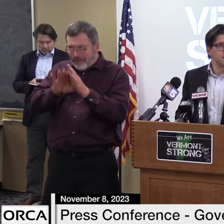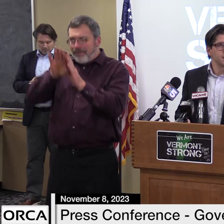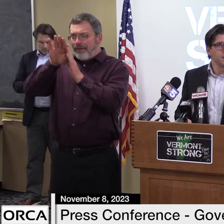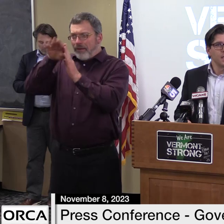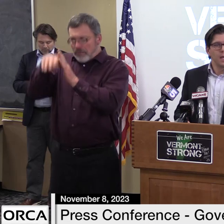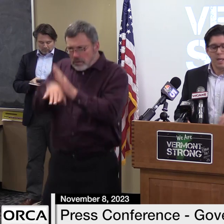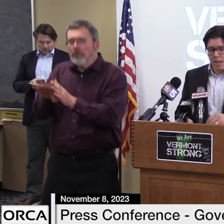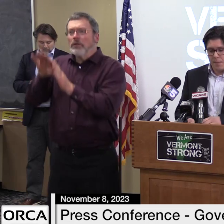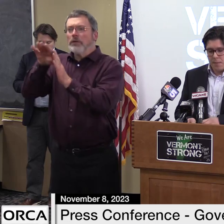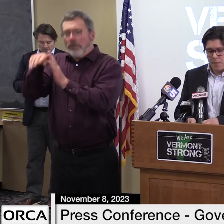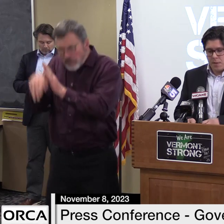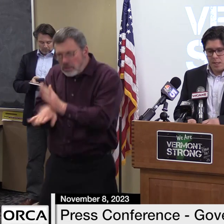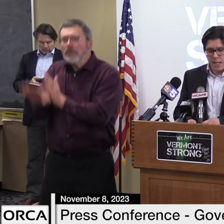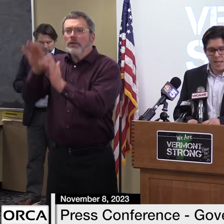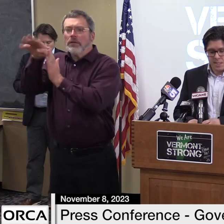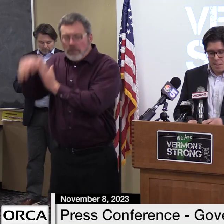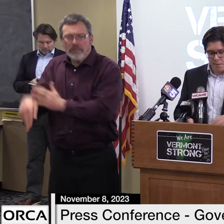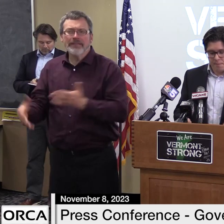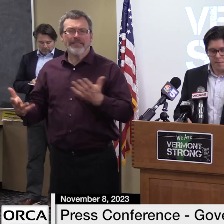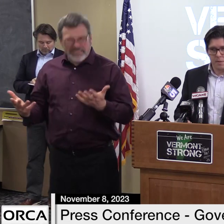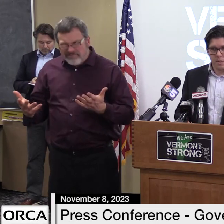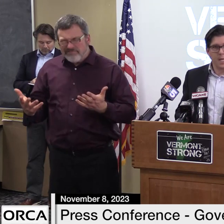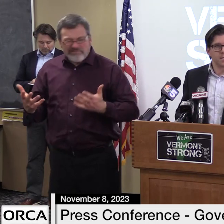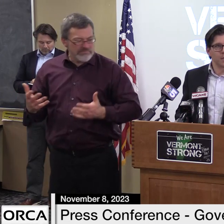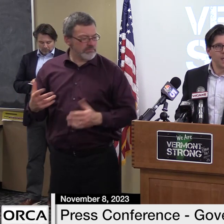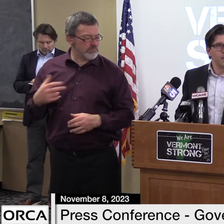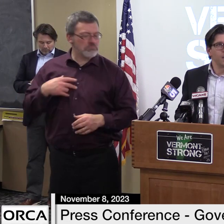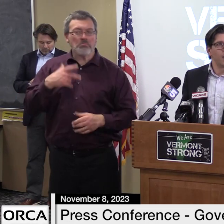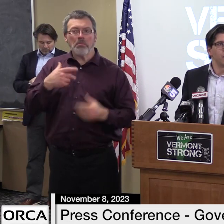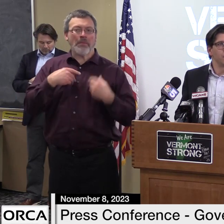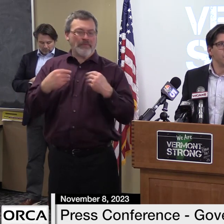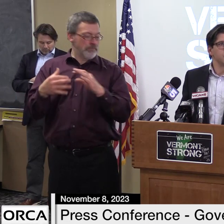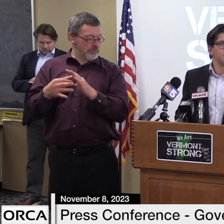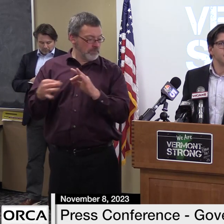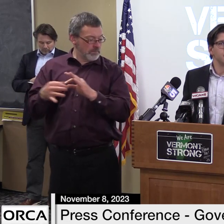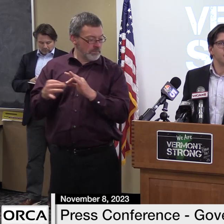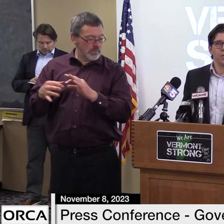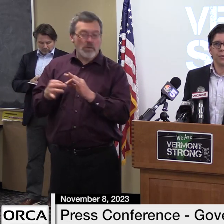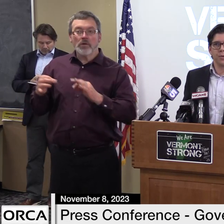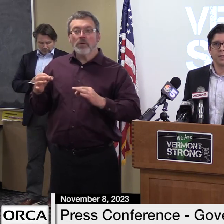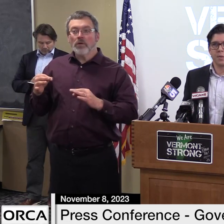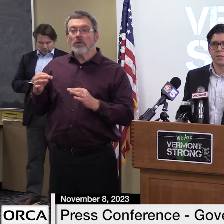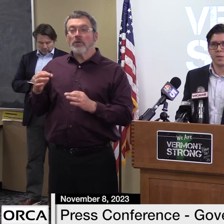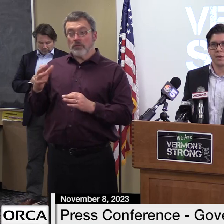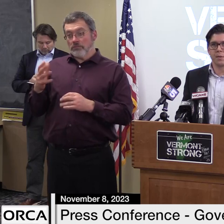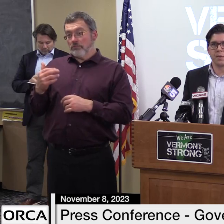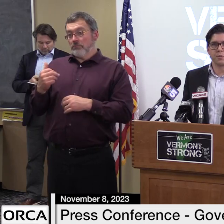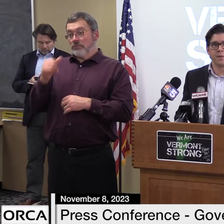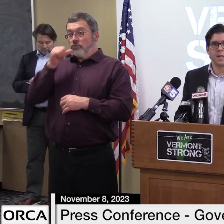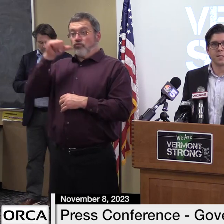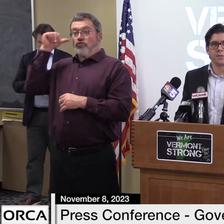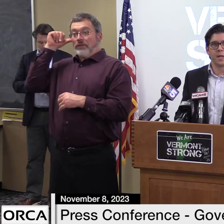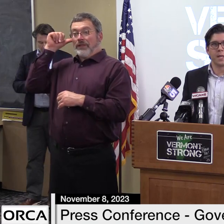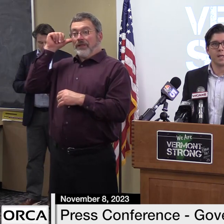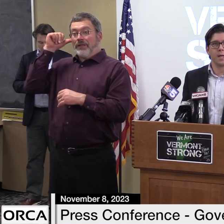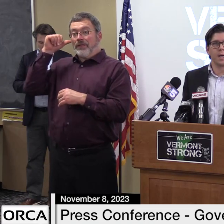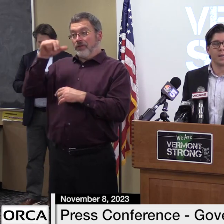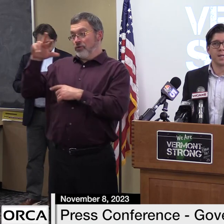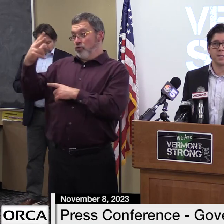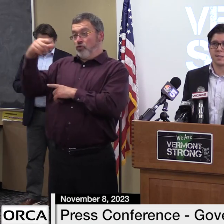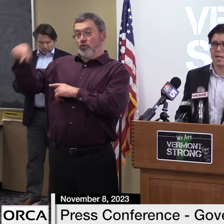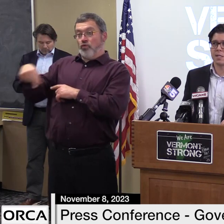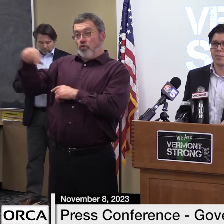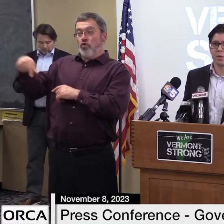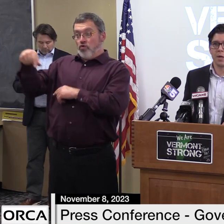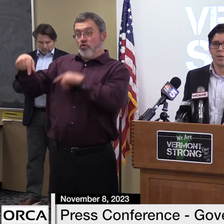For instance, as of yesterday, we looked at the Q3 2023 rental vacancy rate